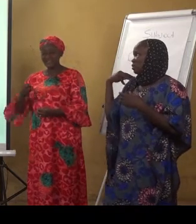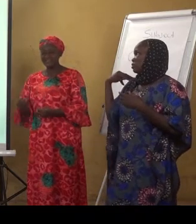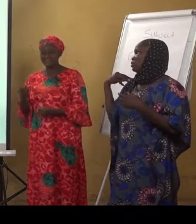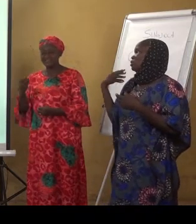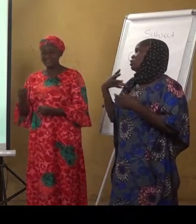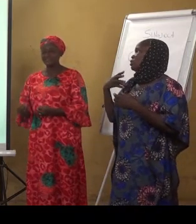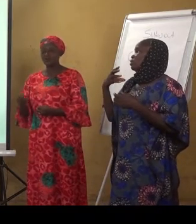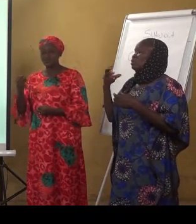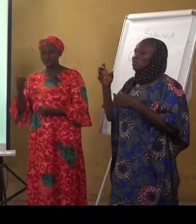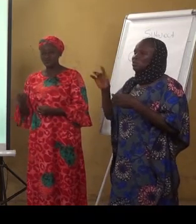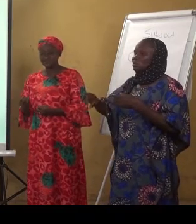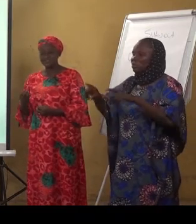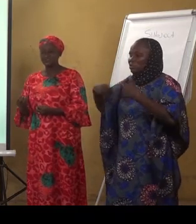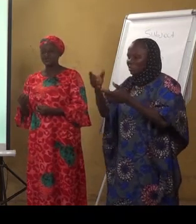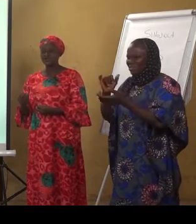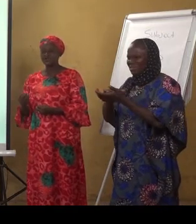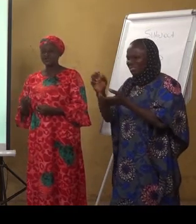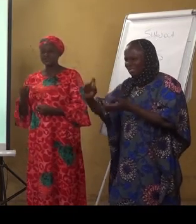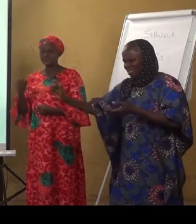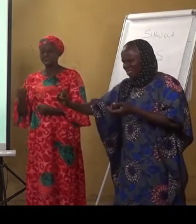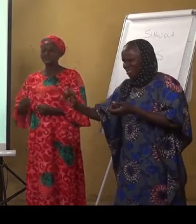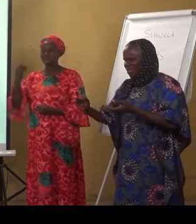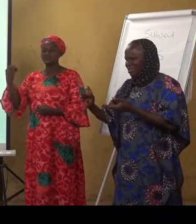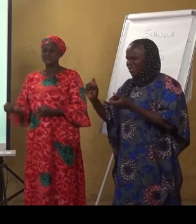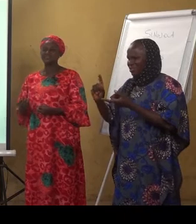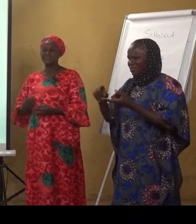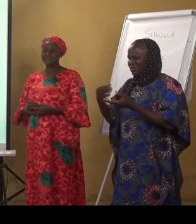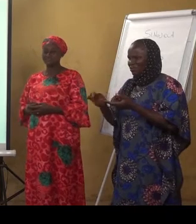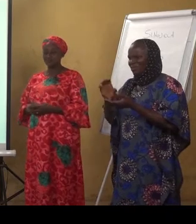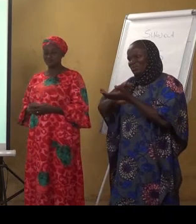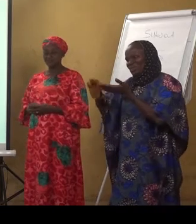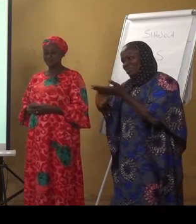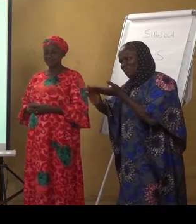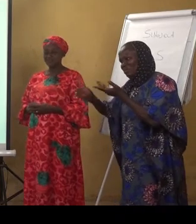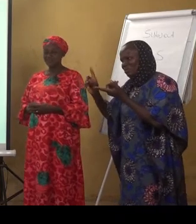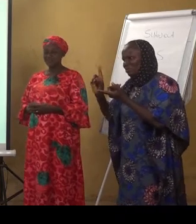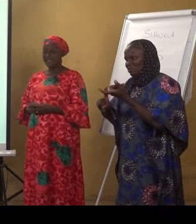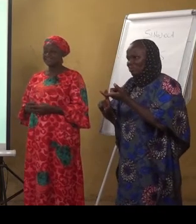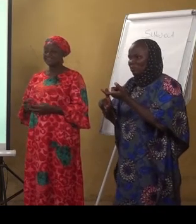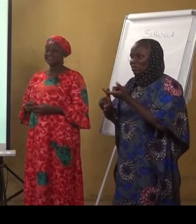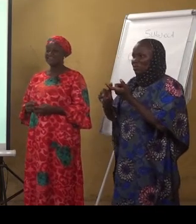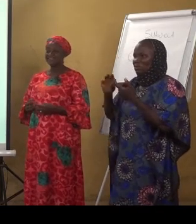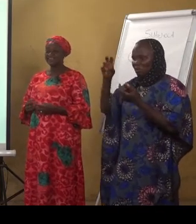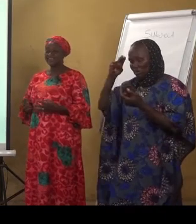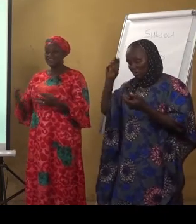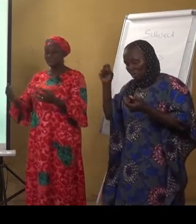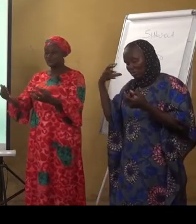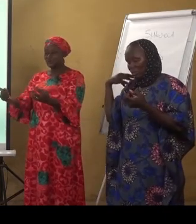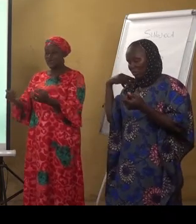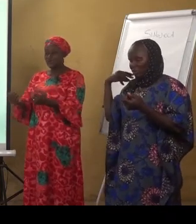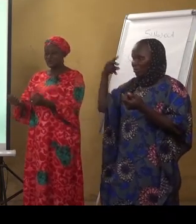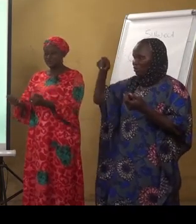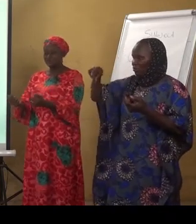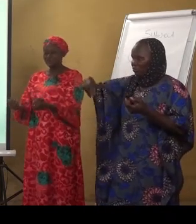to take this letter of reconciliation or forgiveness to his master Philemon. And he said he